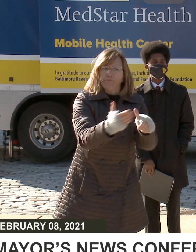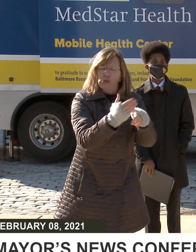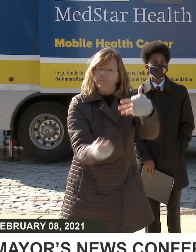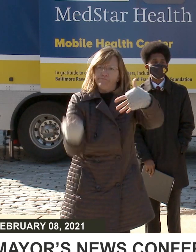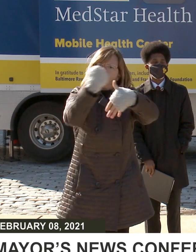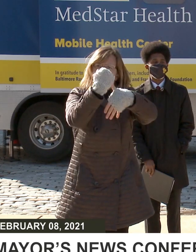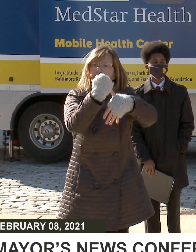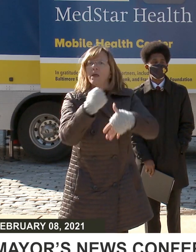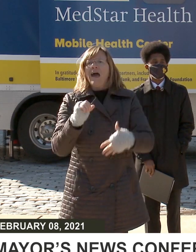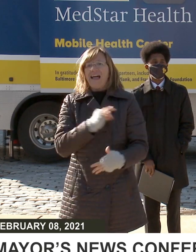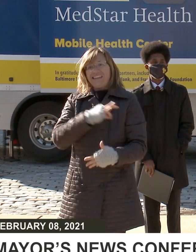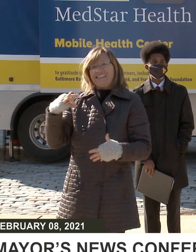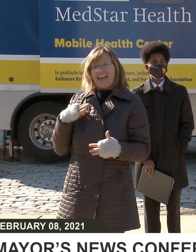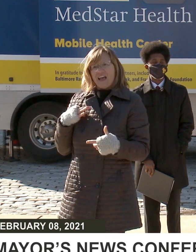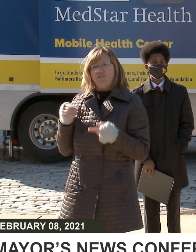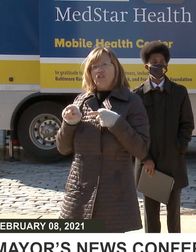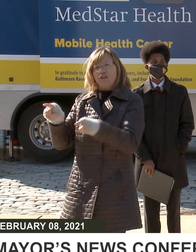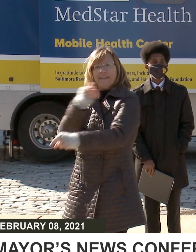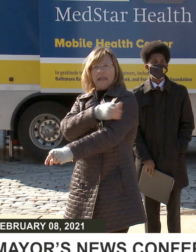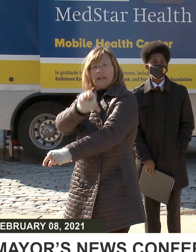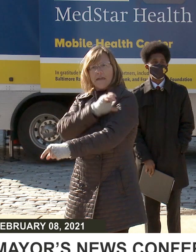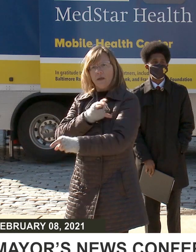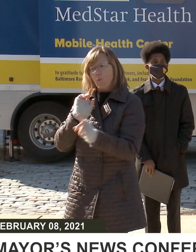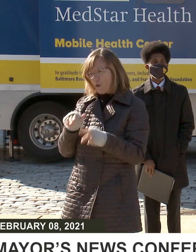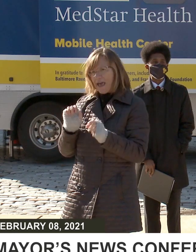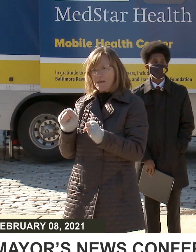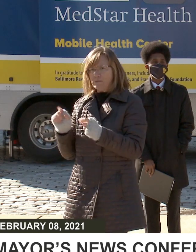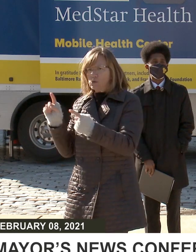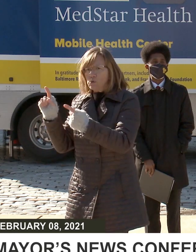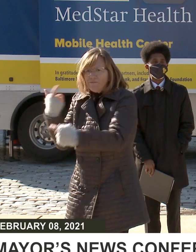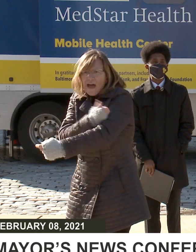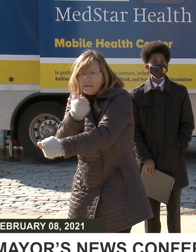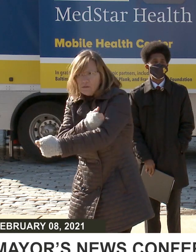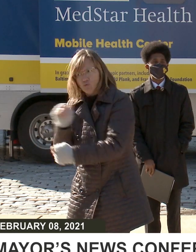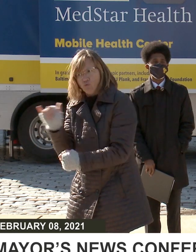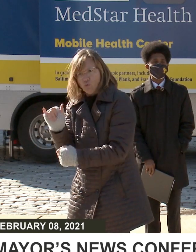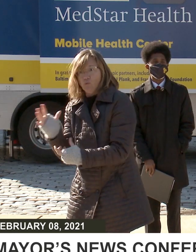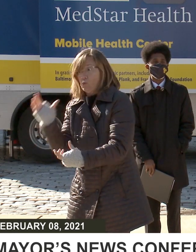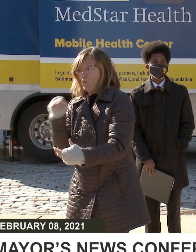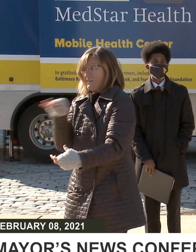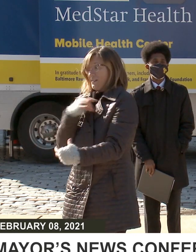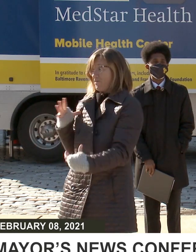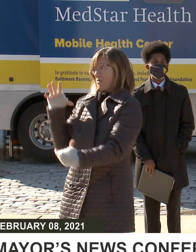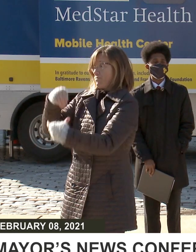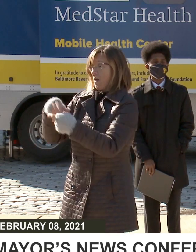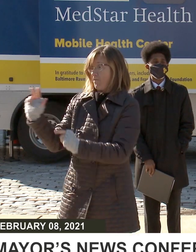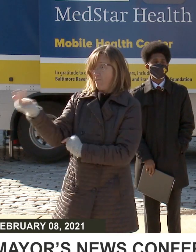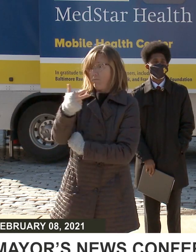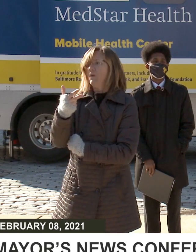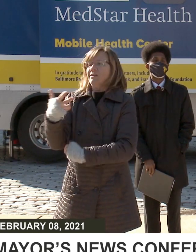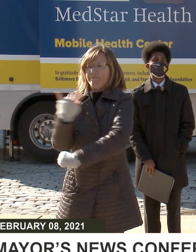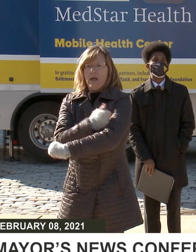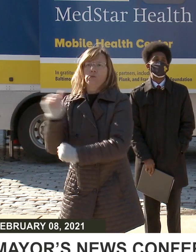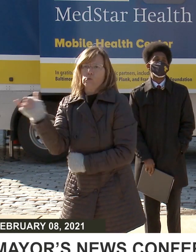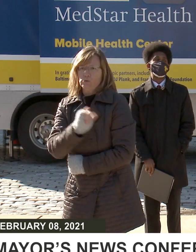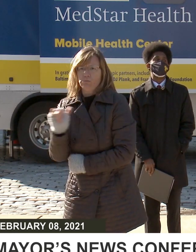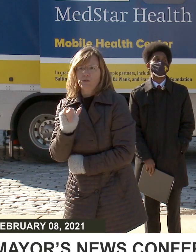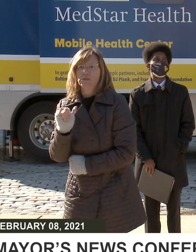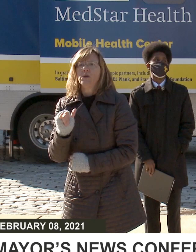our clinic visits will also be eligible for vaccination. Our experience with the flu vaccination clinics late last